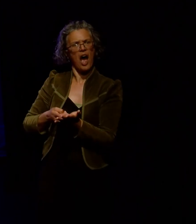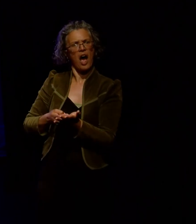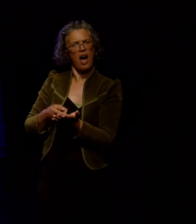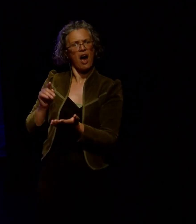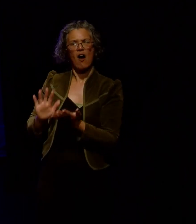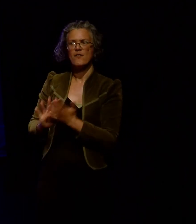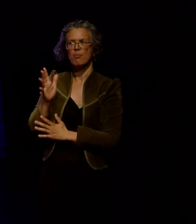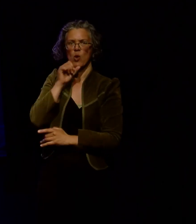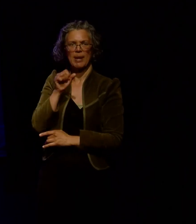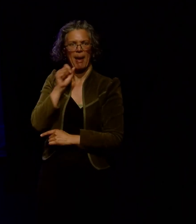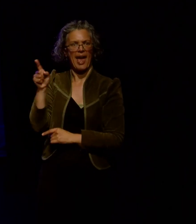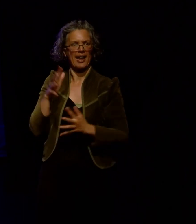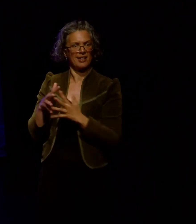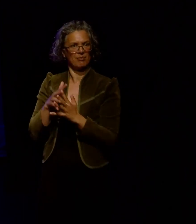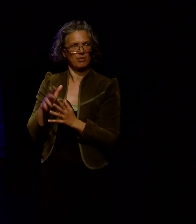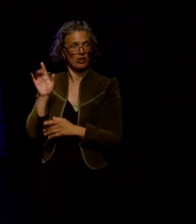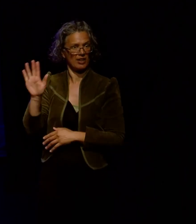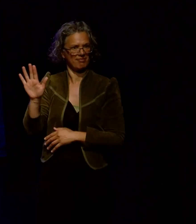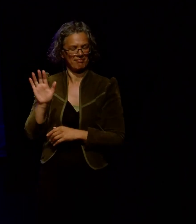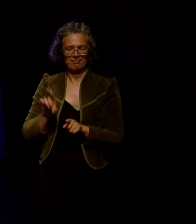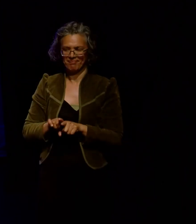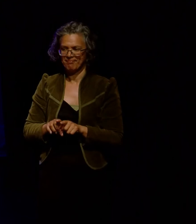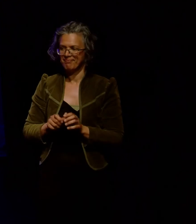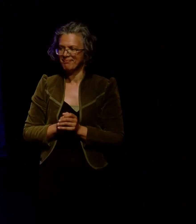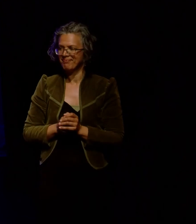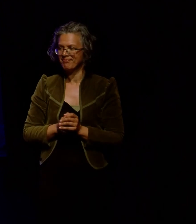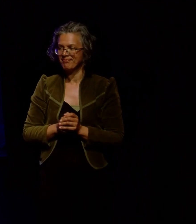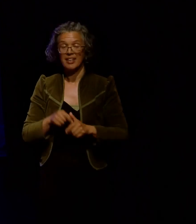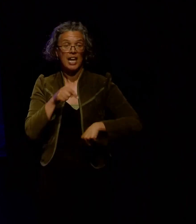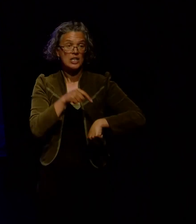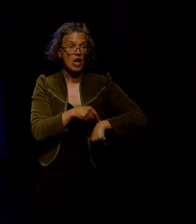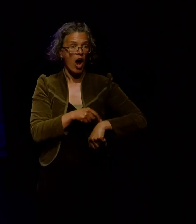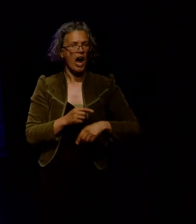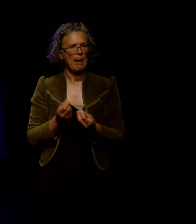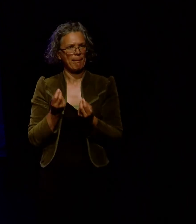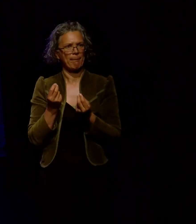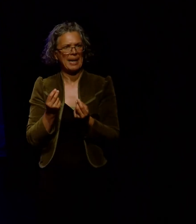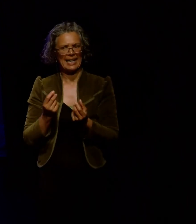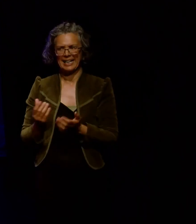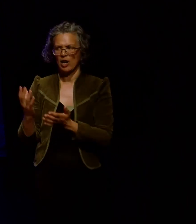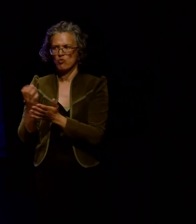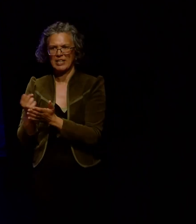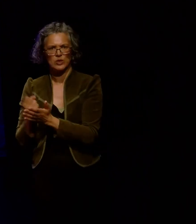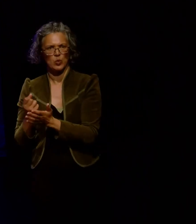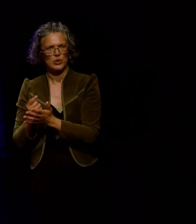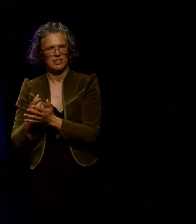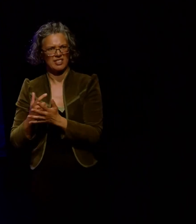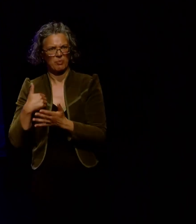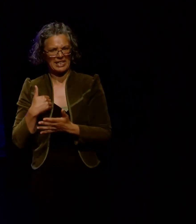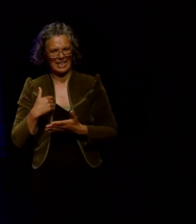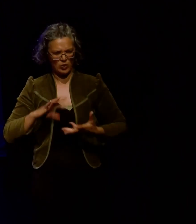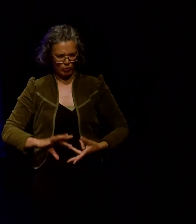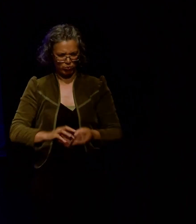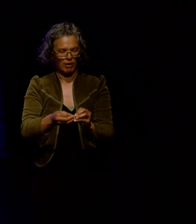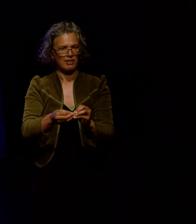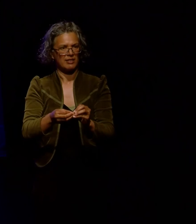exhibition. A lot of time, money, and creative resources go into creating these awesome digital experiences. The